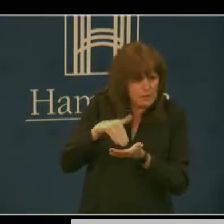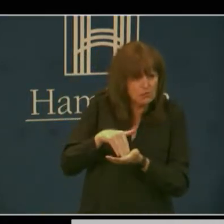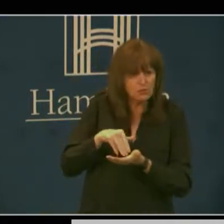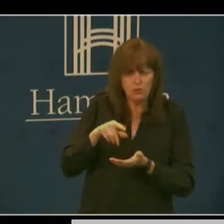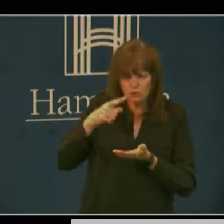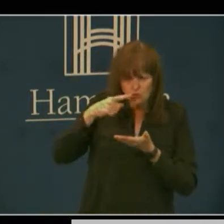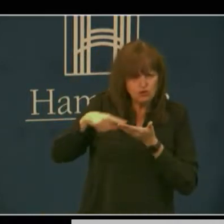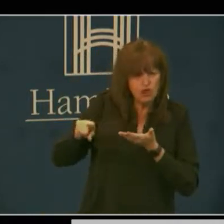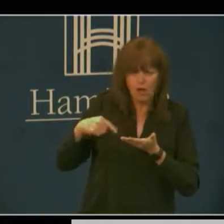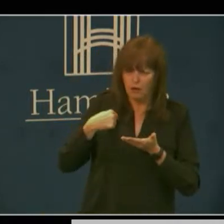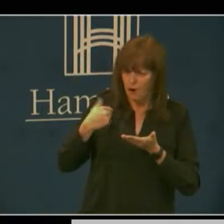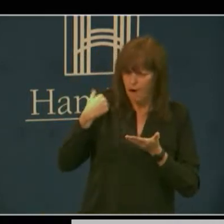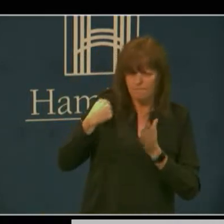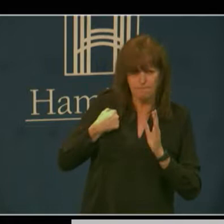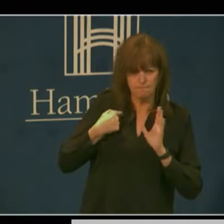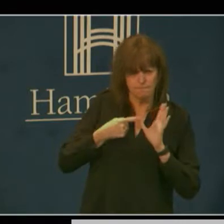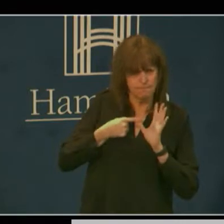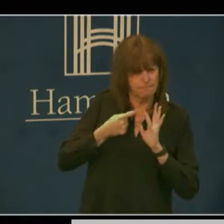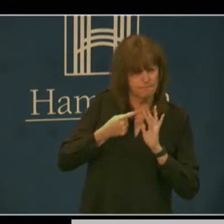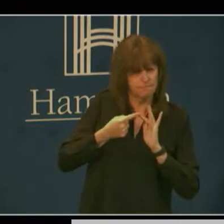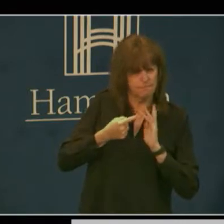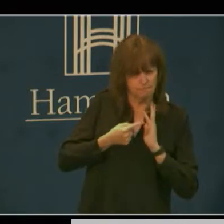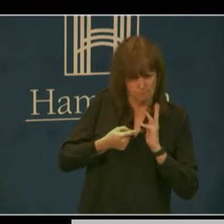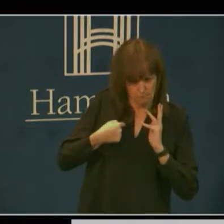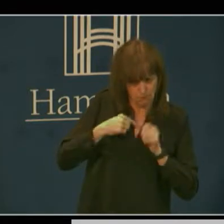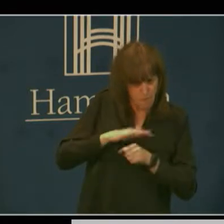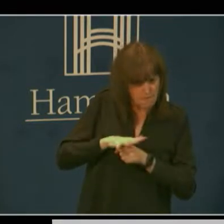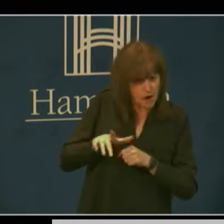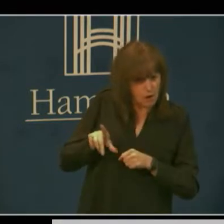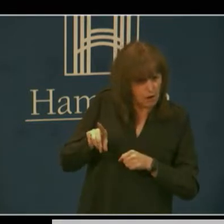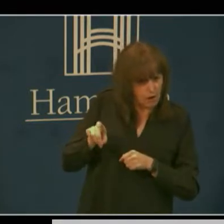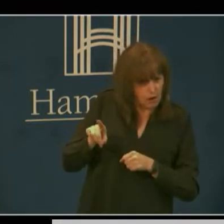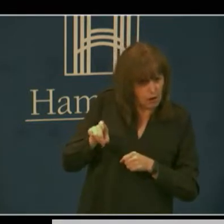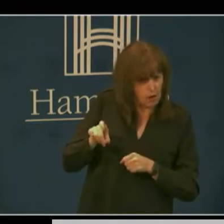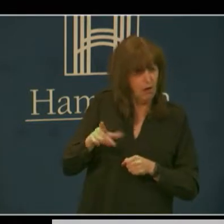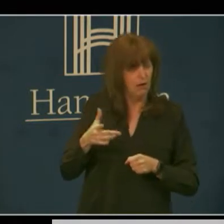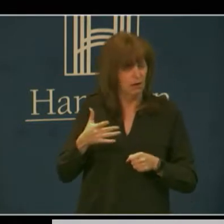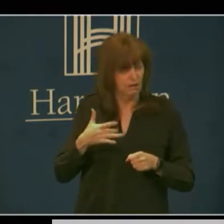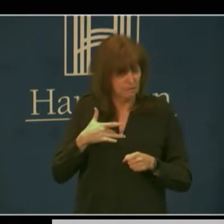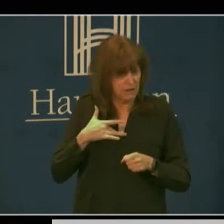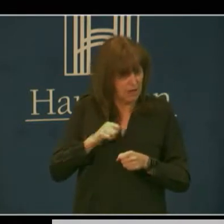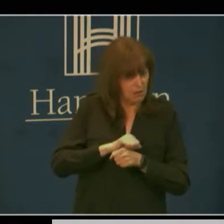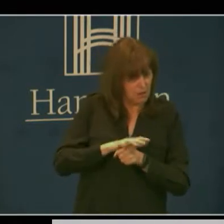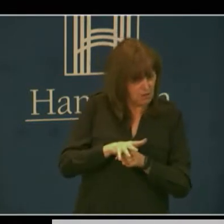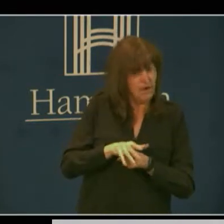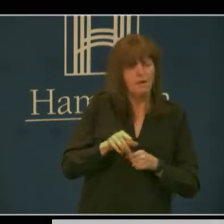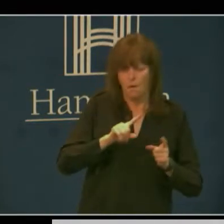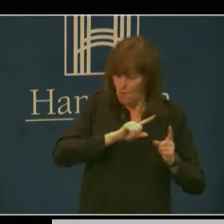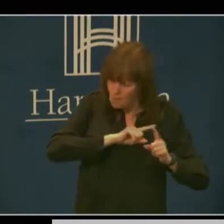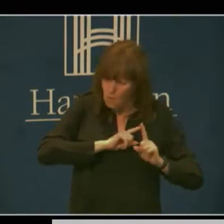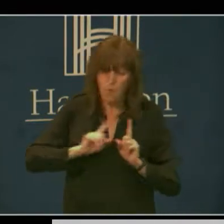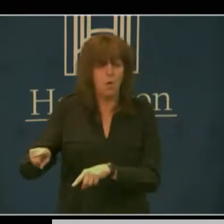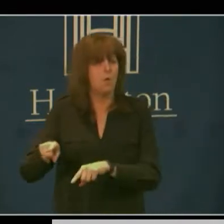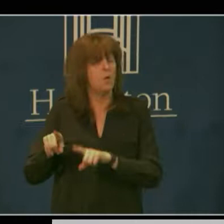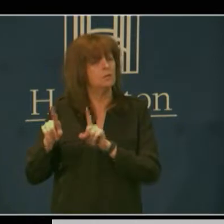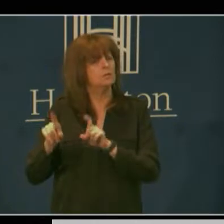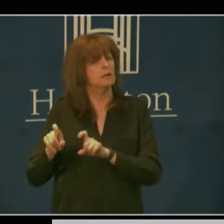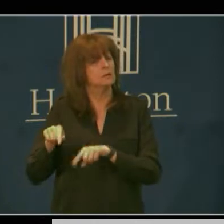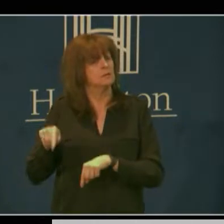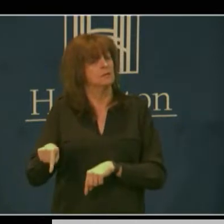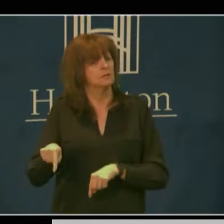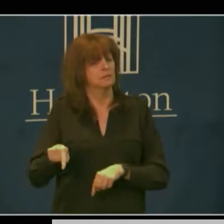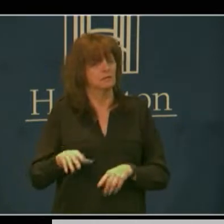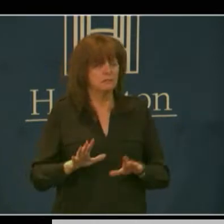of COVID-19 for which there are opportunities to be tested. The other piece that's been very clear is if you've traveled, you need